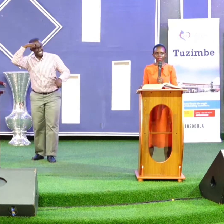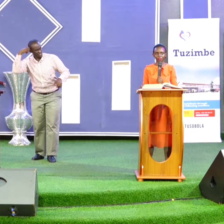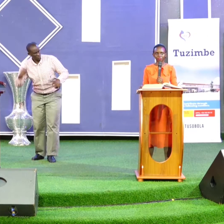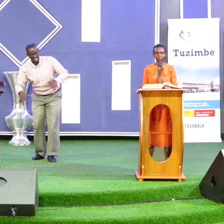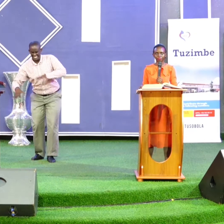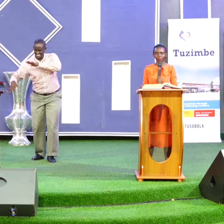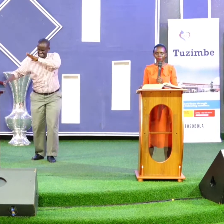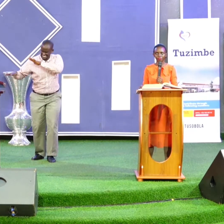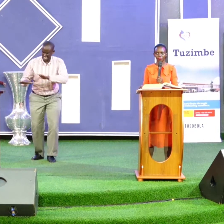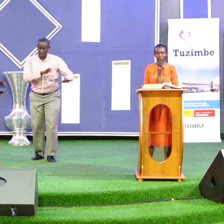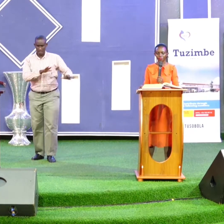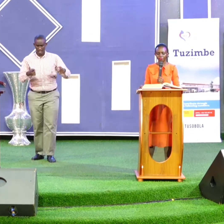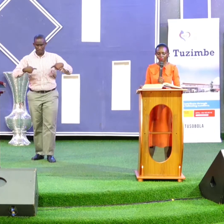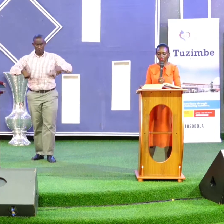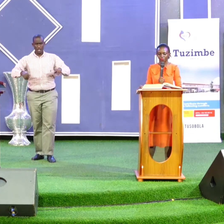with.